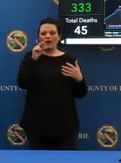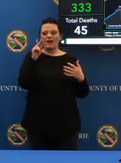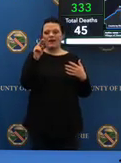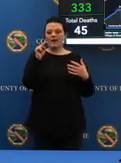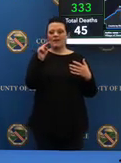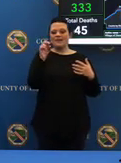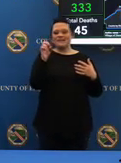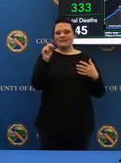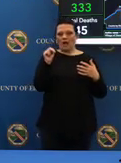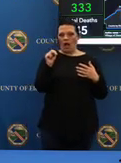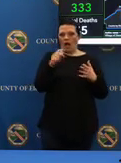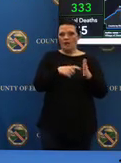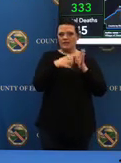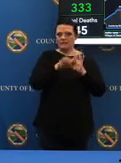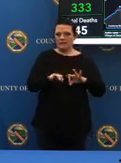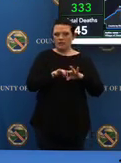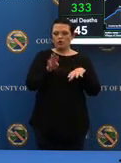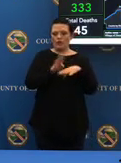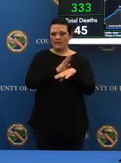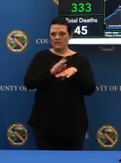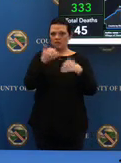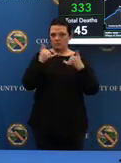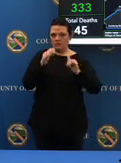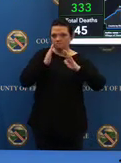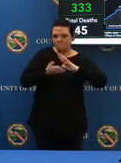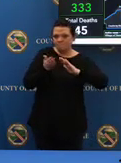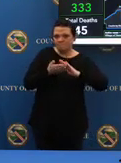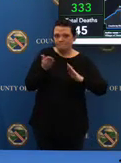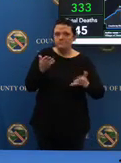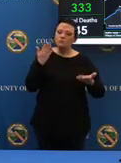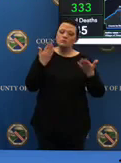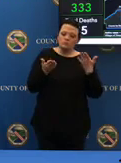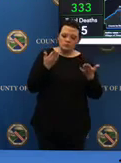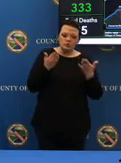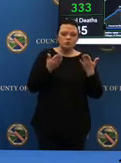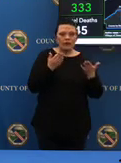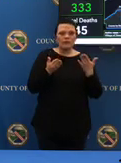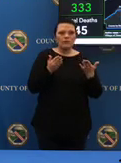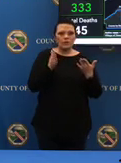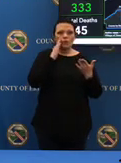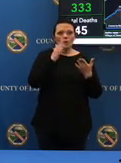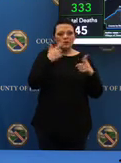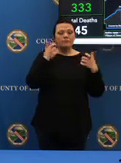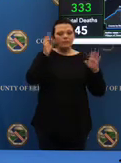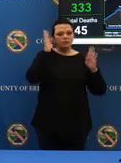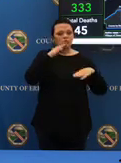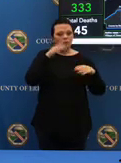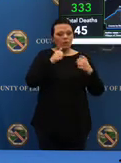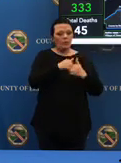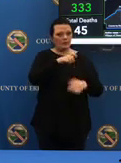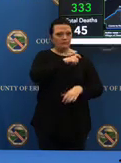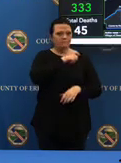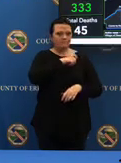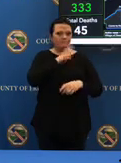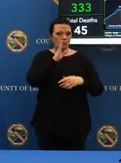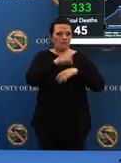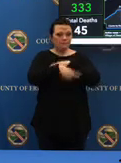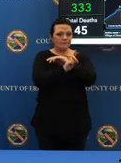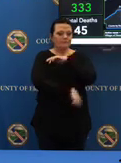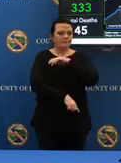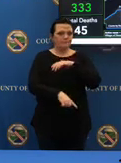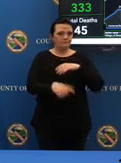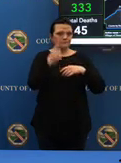business and you're operating, you may find yourself under the gun of law enforcement penalizing you for